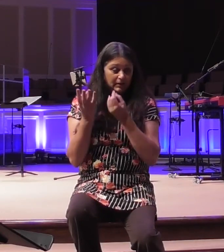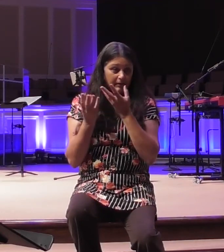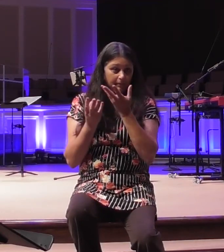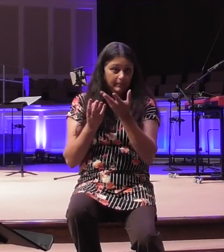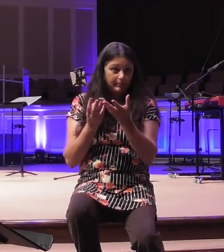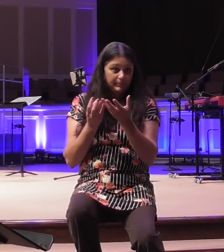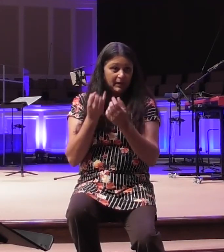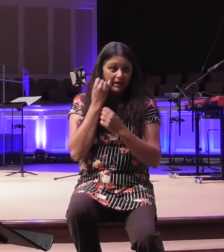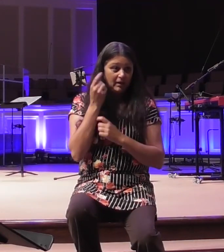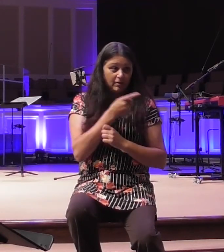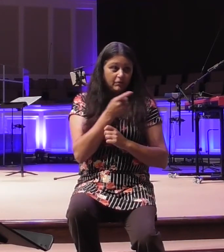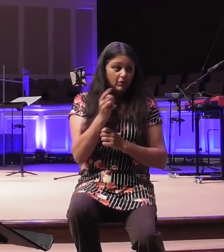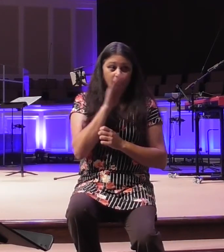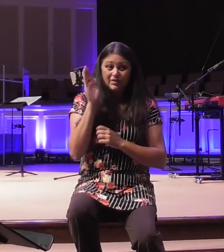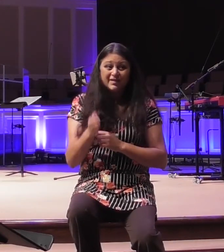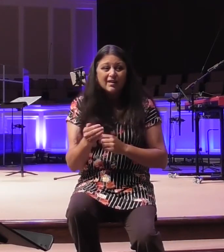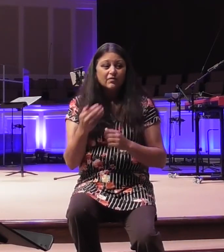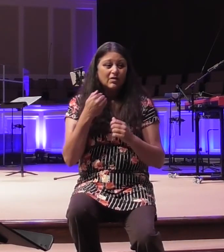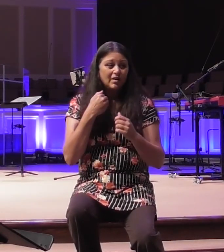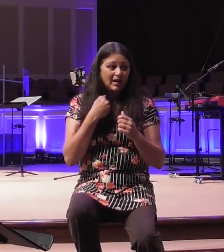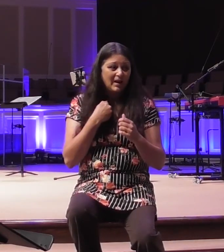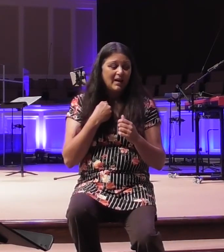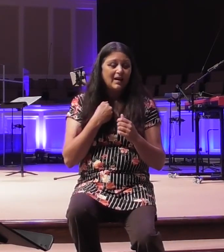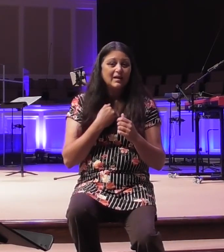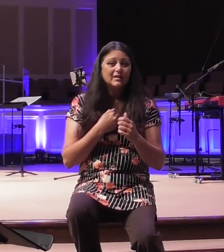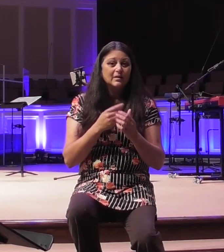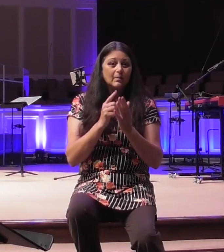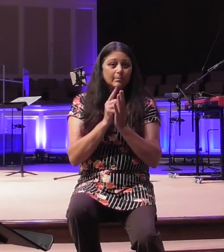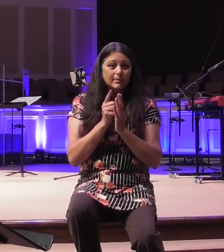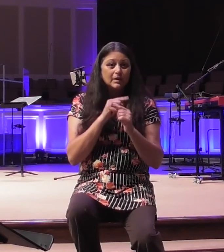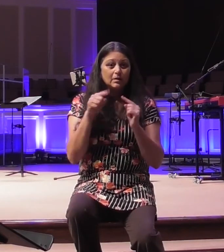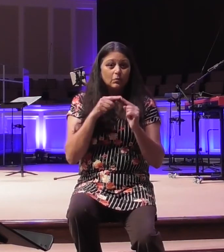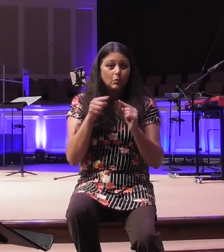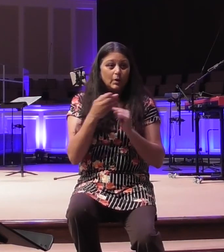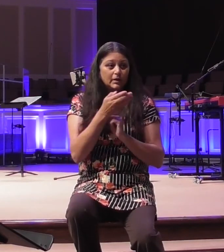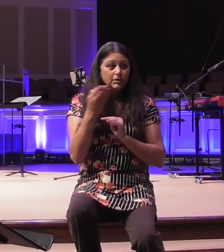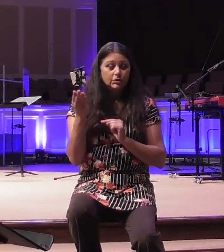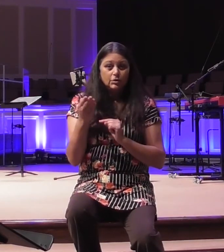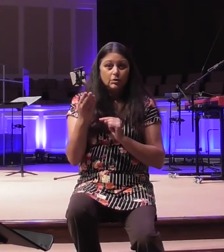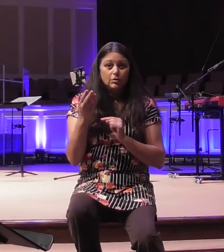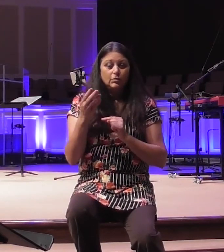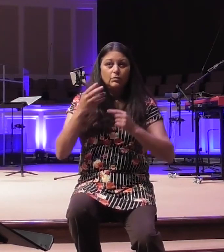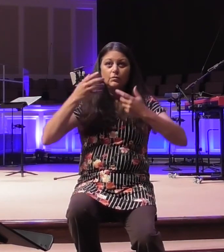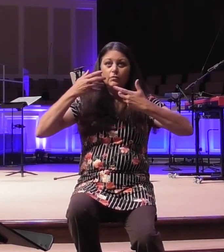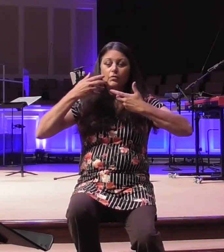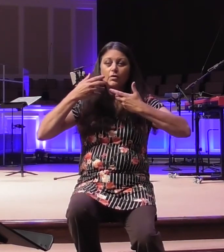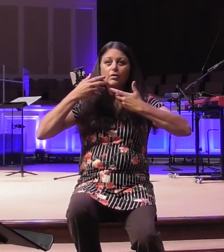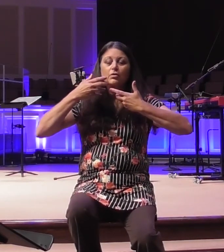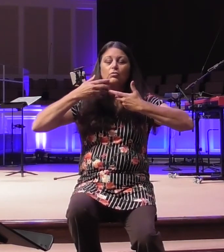simply cried out, God, I need you. I surrender. I give up.